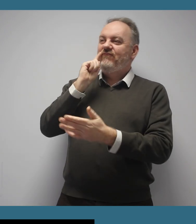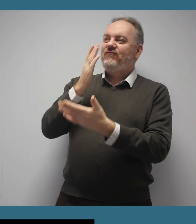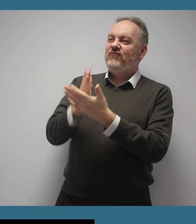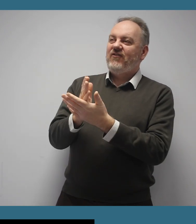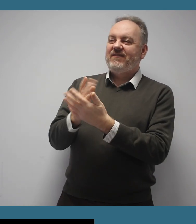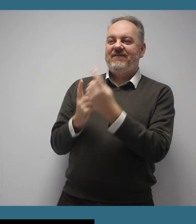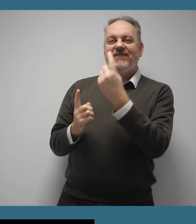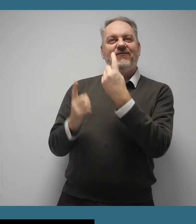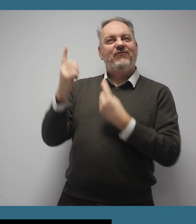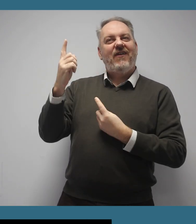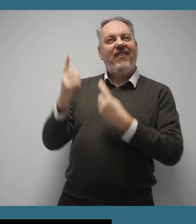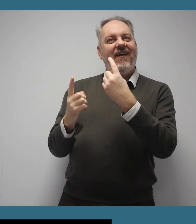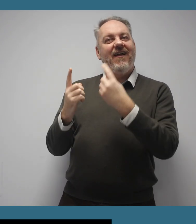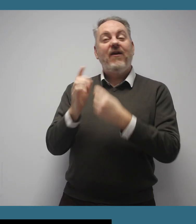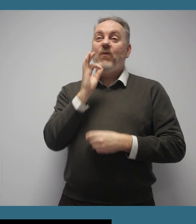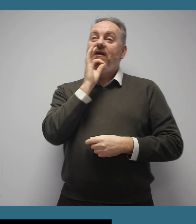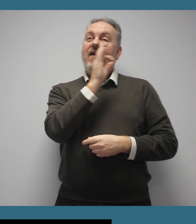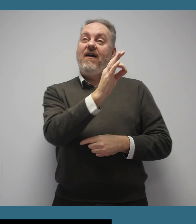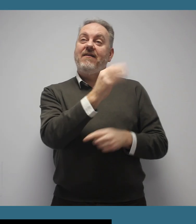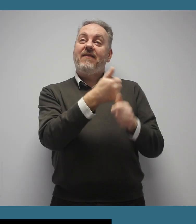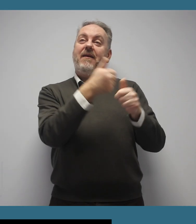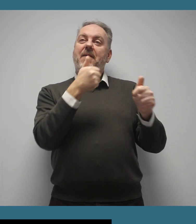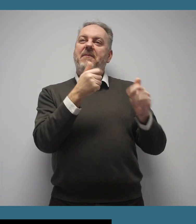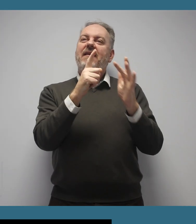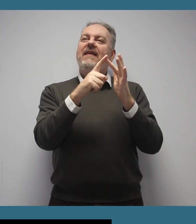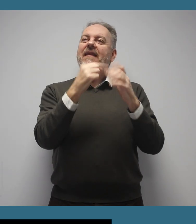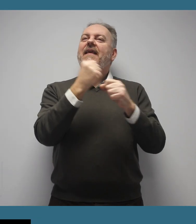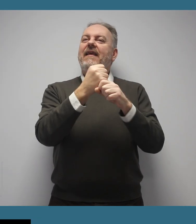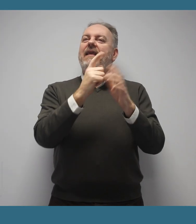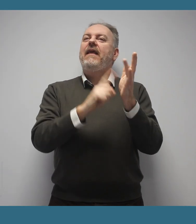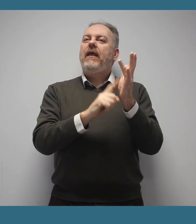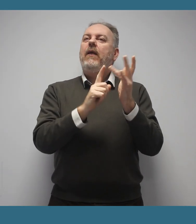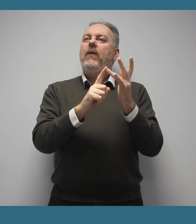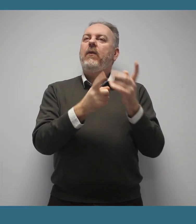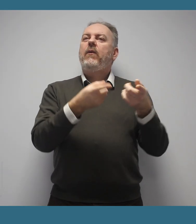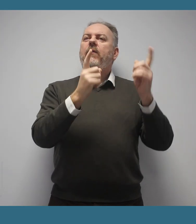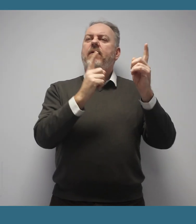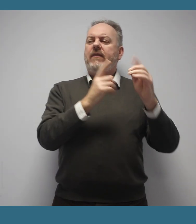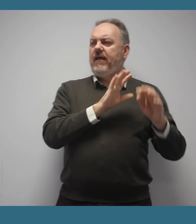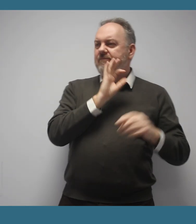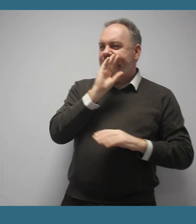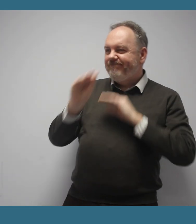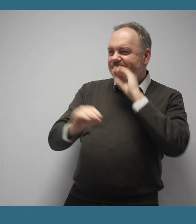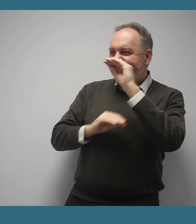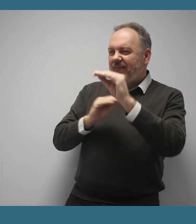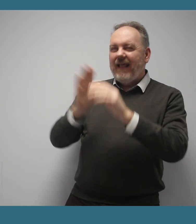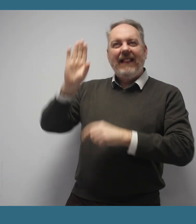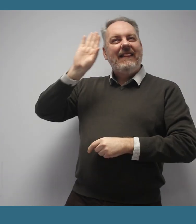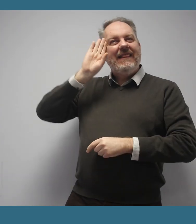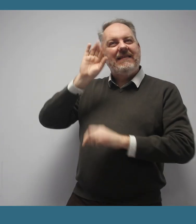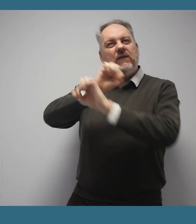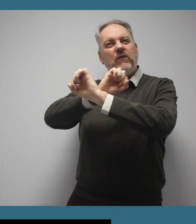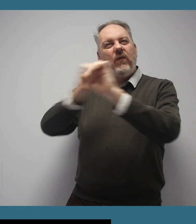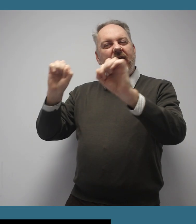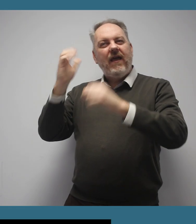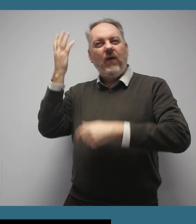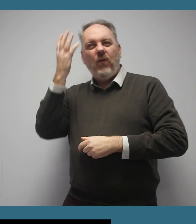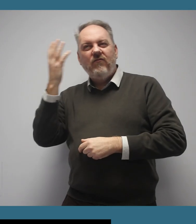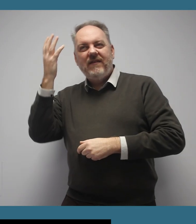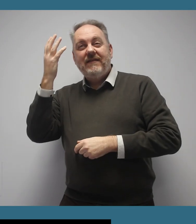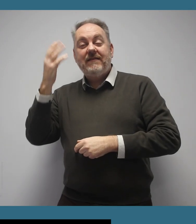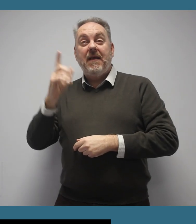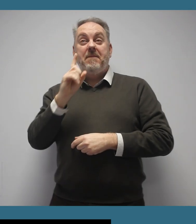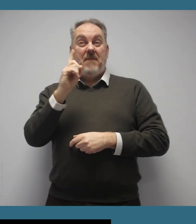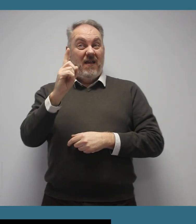and met with the group and heard their concerns and took them in. Other than that, it was very expensive, I'm not